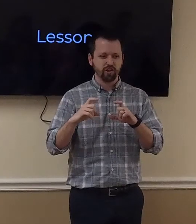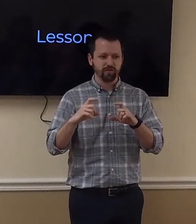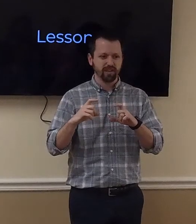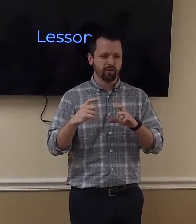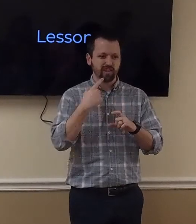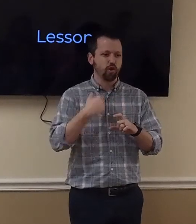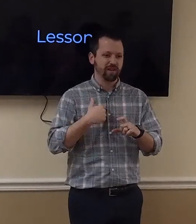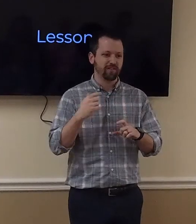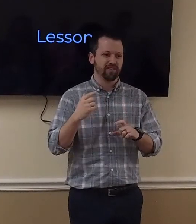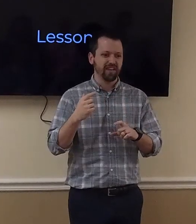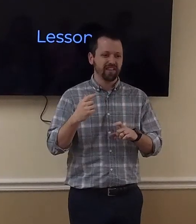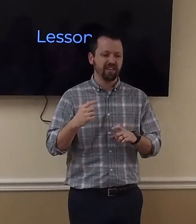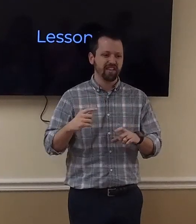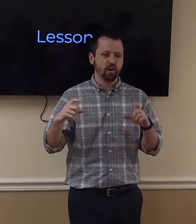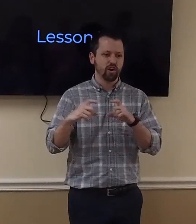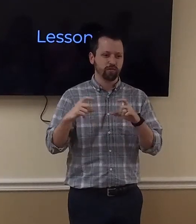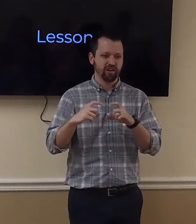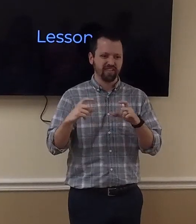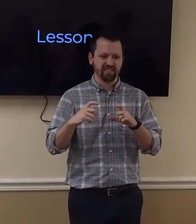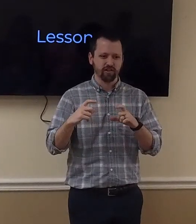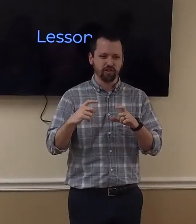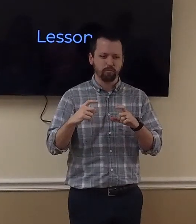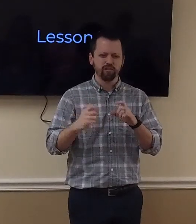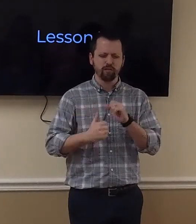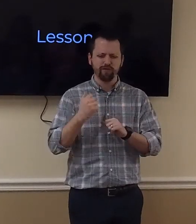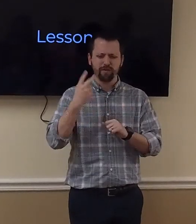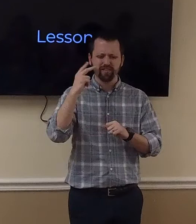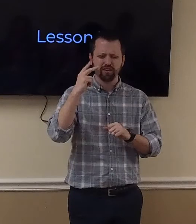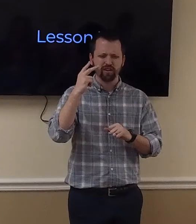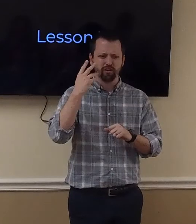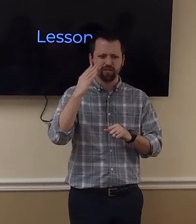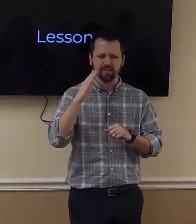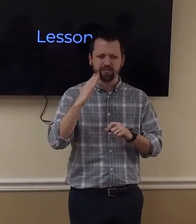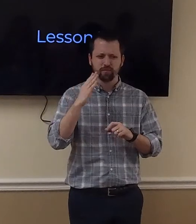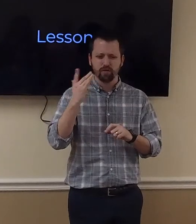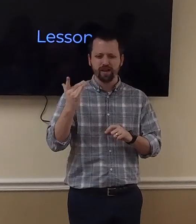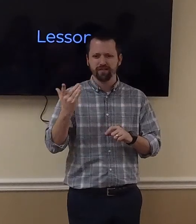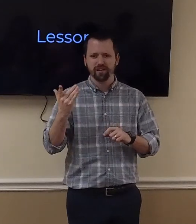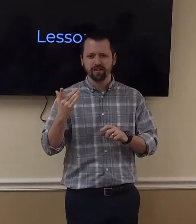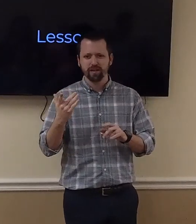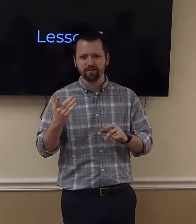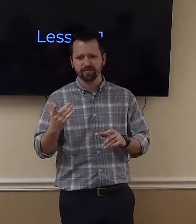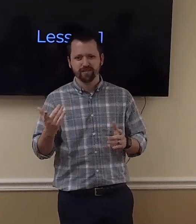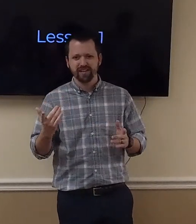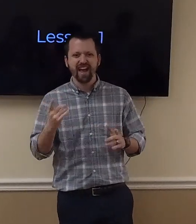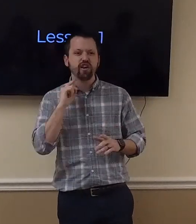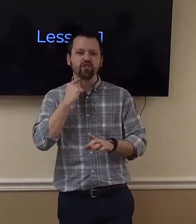them. That's what they told me. They all called them tarjetas. I don't know. Most of them are from Mexico. I don't know if that's why. Different dialects. Yeah, I know there's